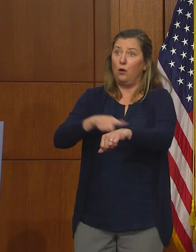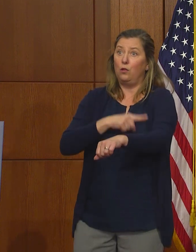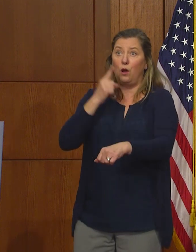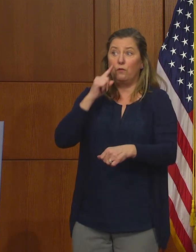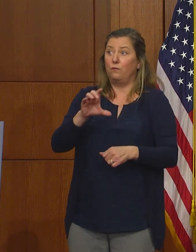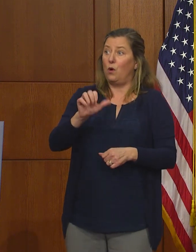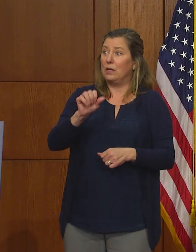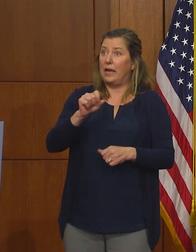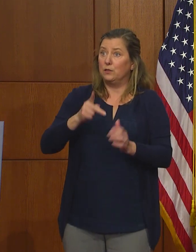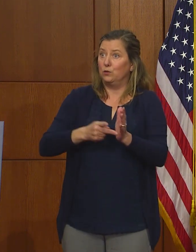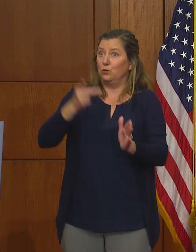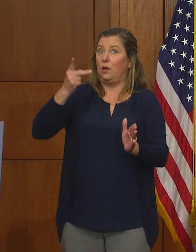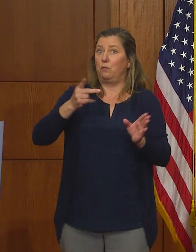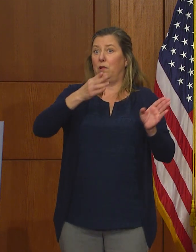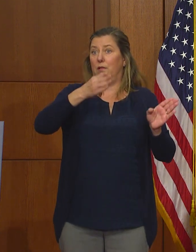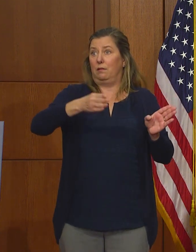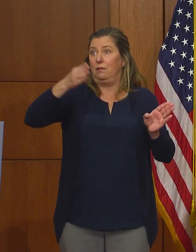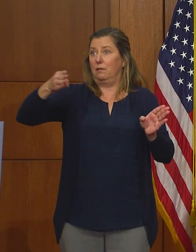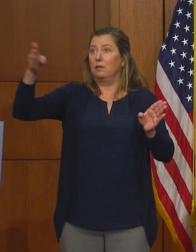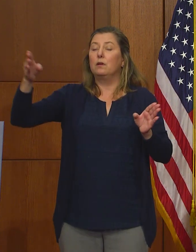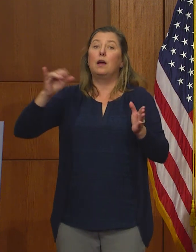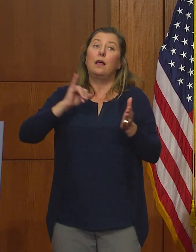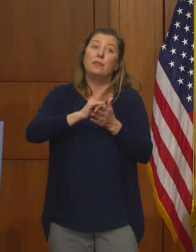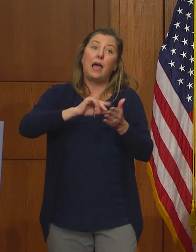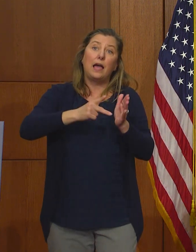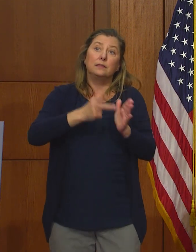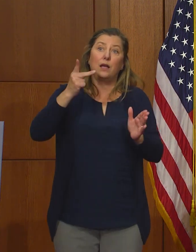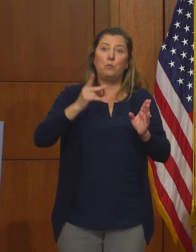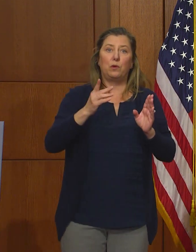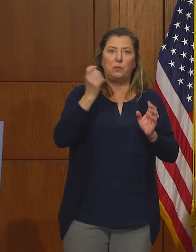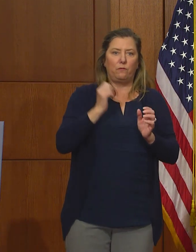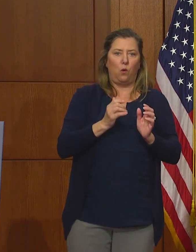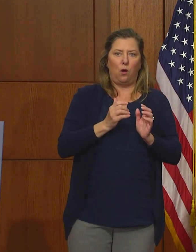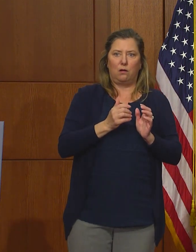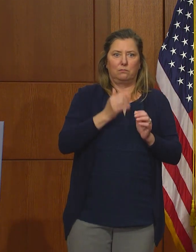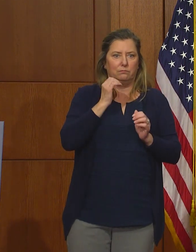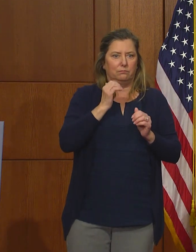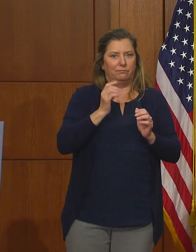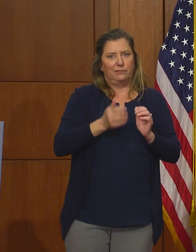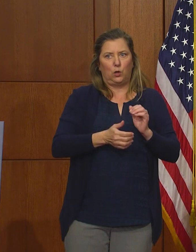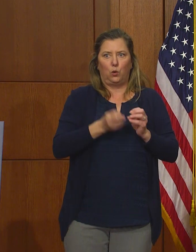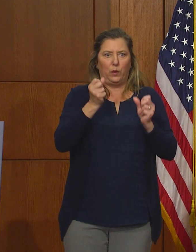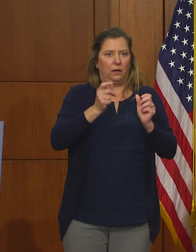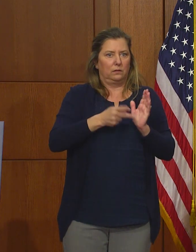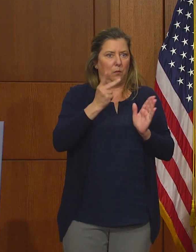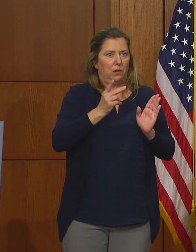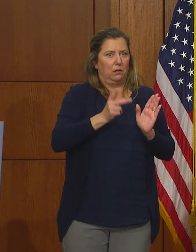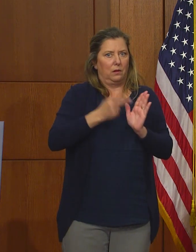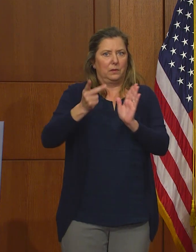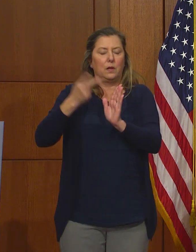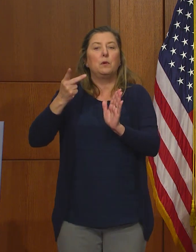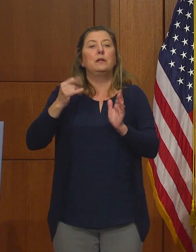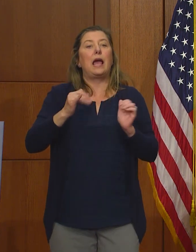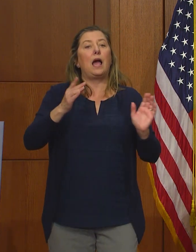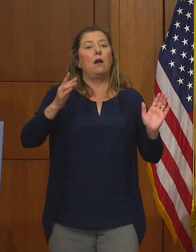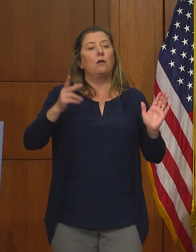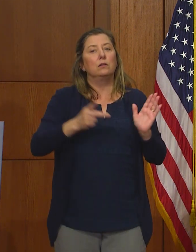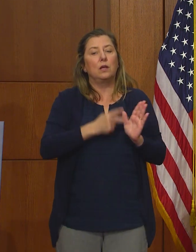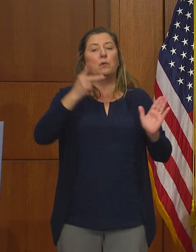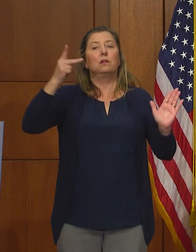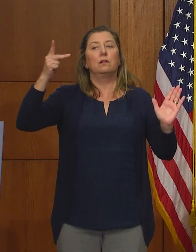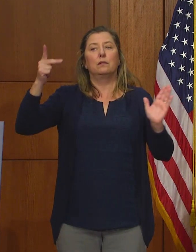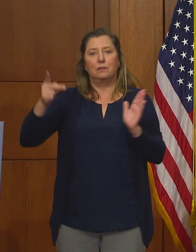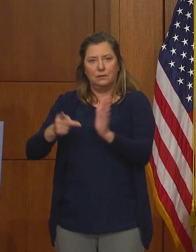that's continuing to widen, which is a good thing. It hasn't certainly slowed down as much as we would like it to,